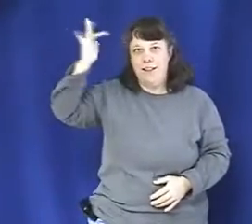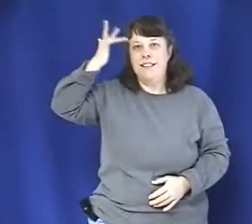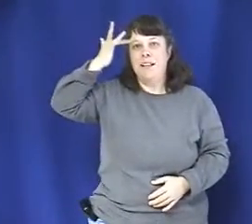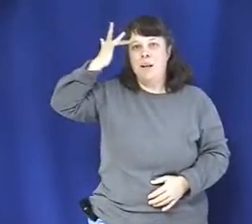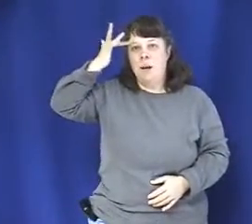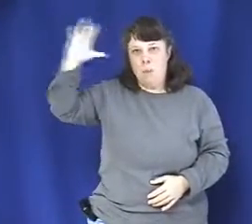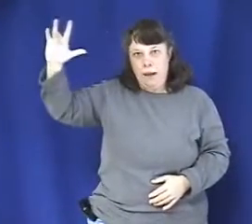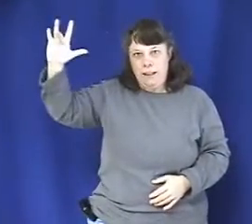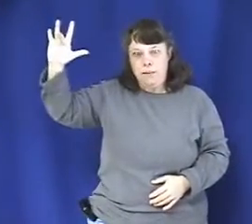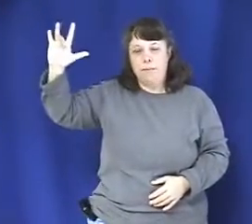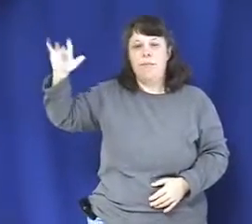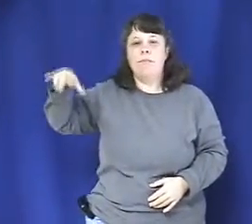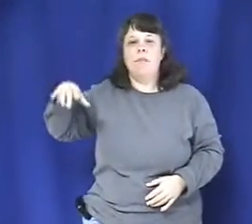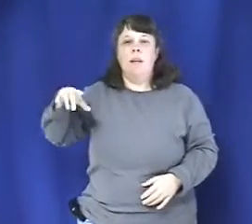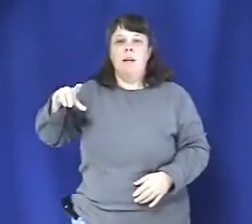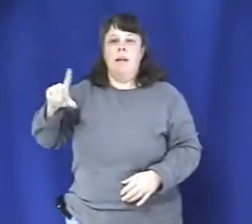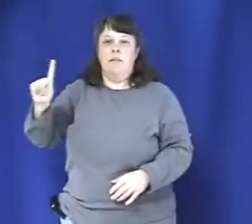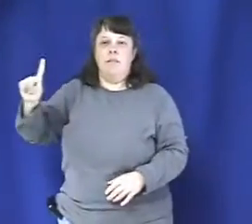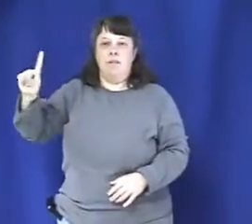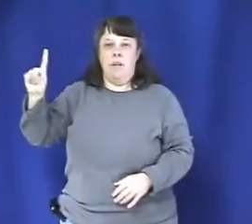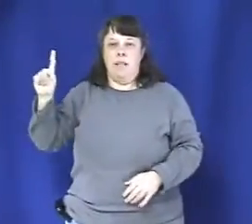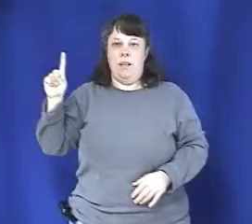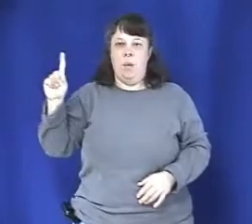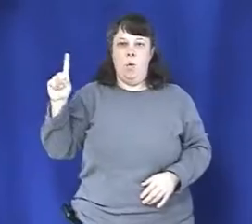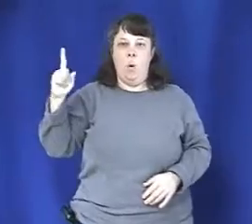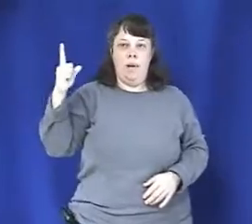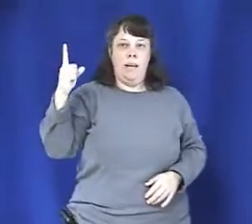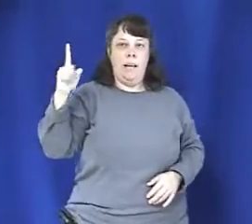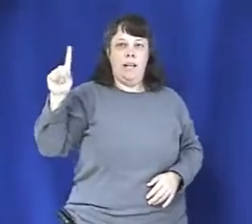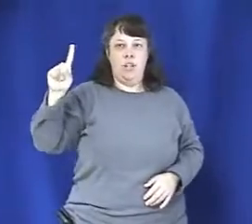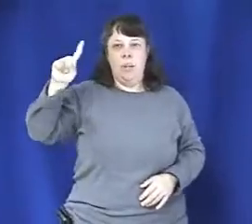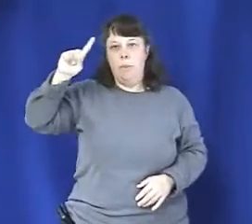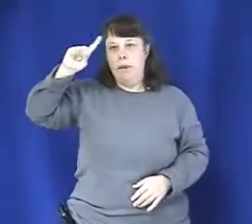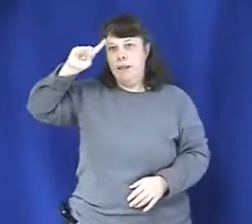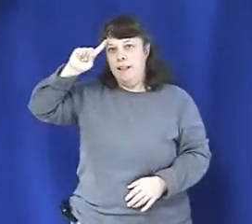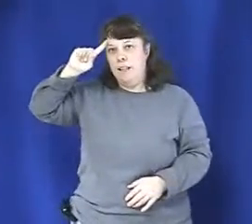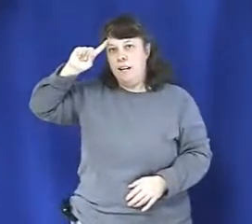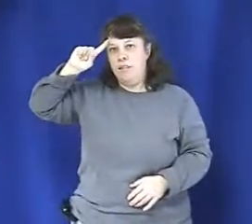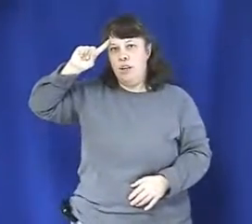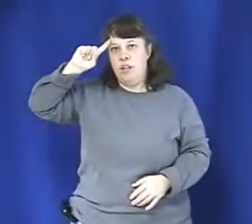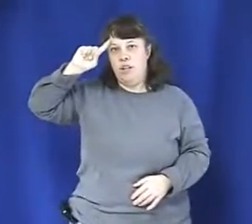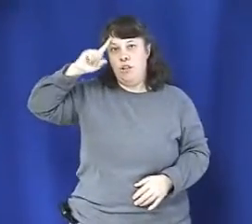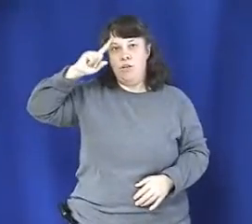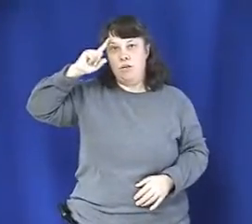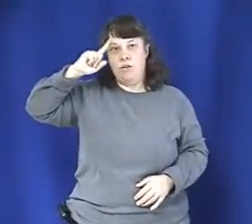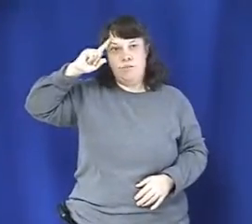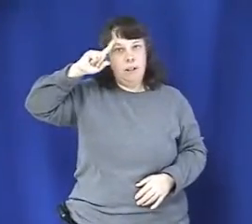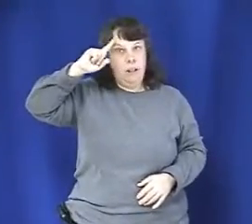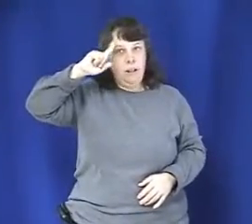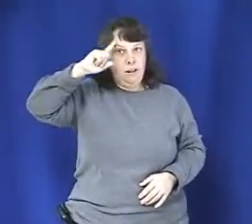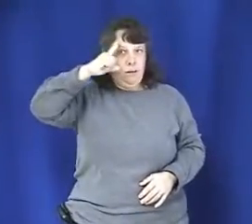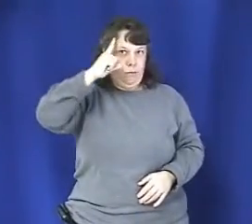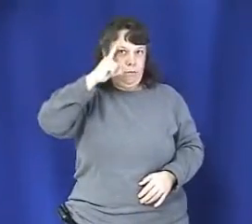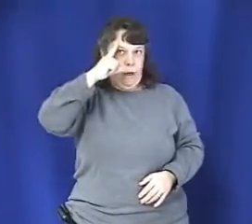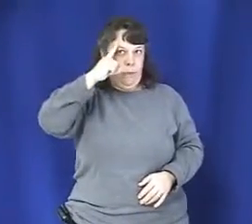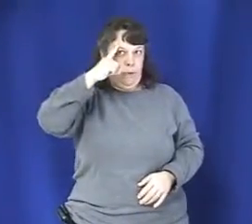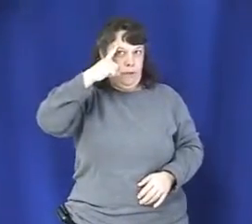intelligent, bright. First one is a 1 hand shape. Index finger touches right above